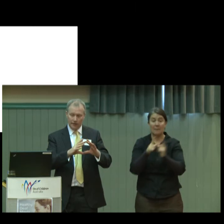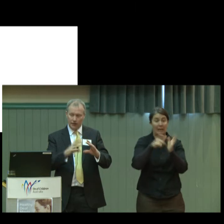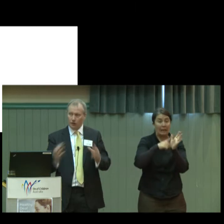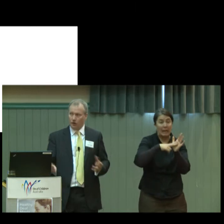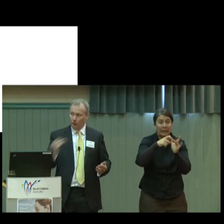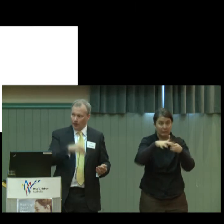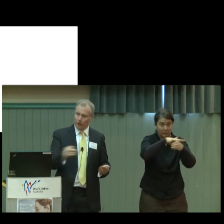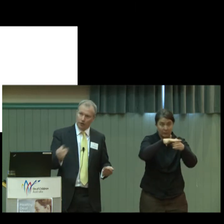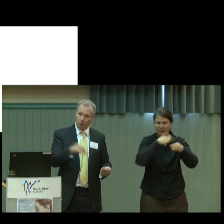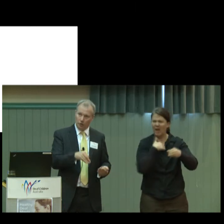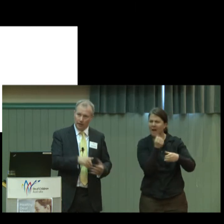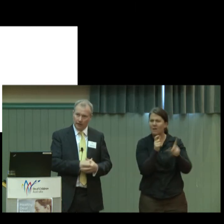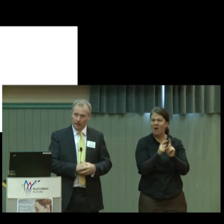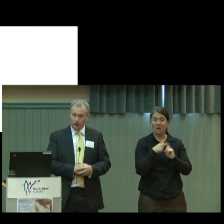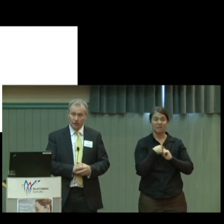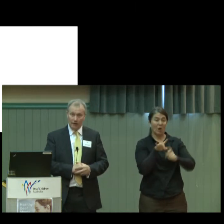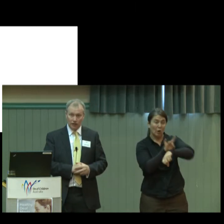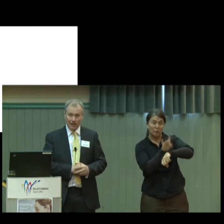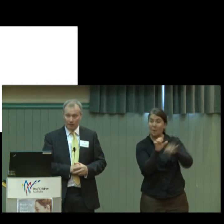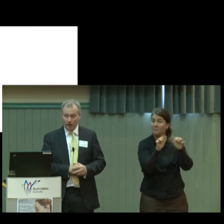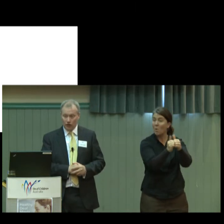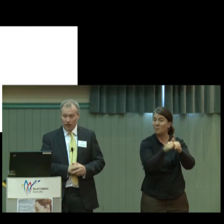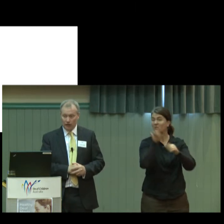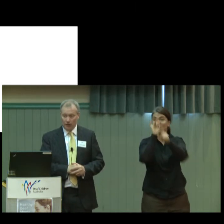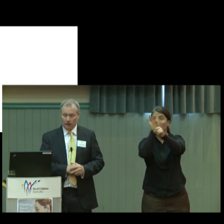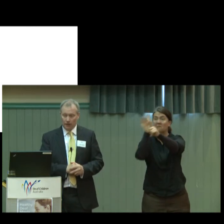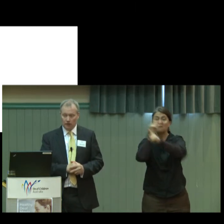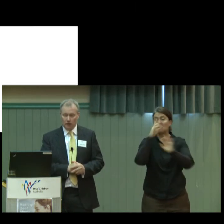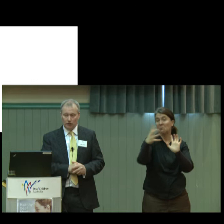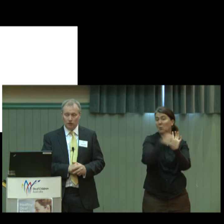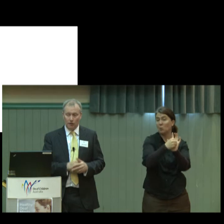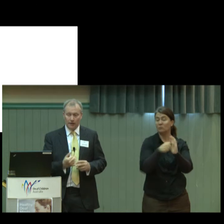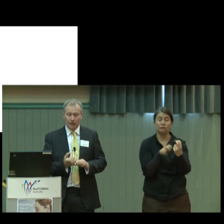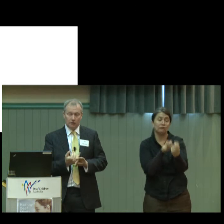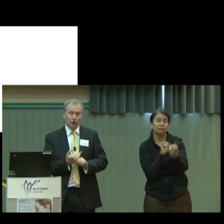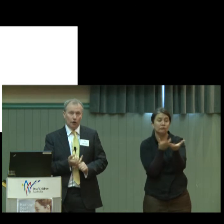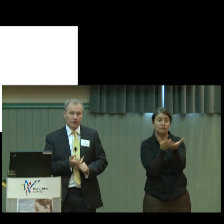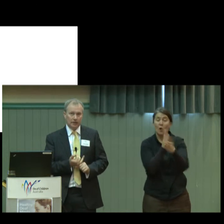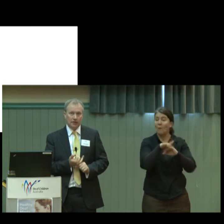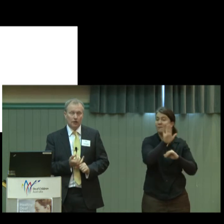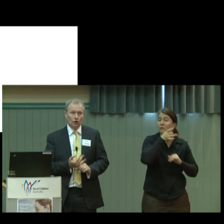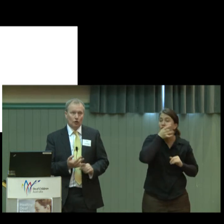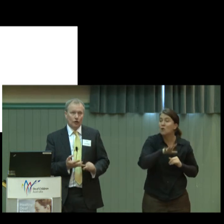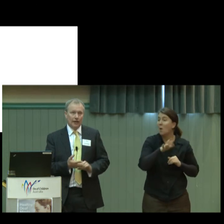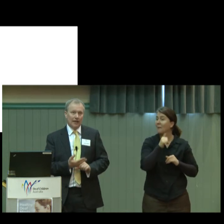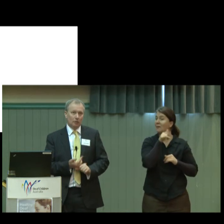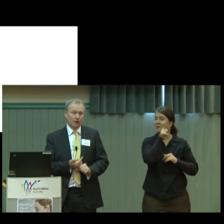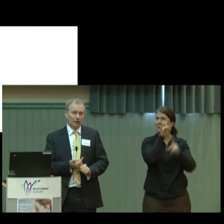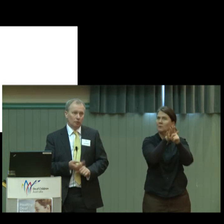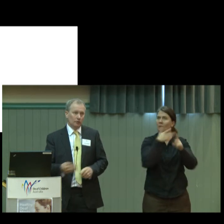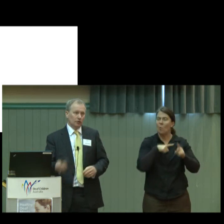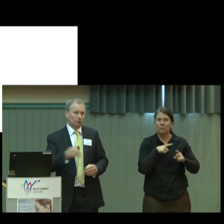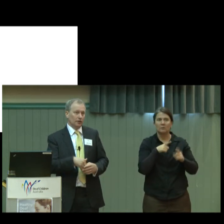have a consultation slot where anyone can book in just to have a chat about a child. And they can do that in 2 ways. They can do it anonymously, or they can